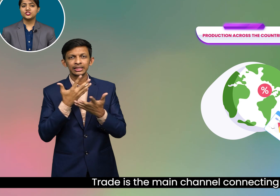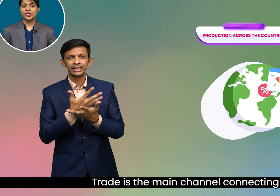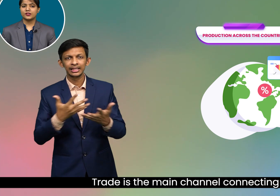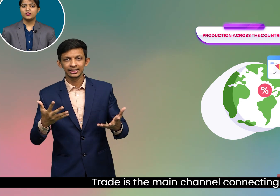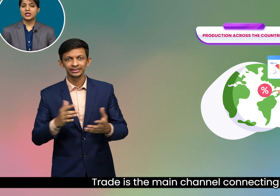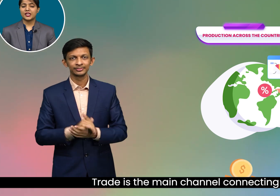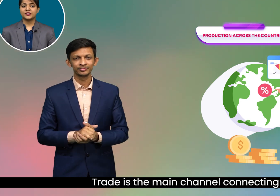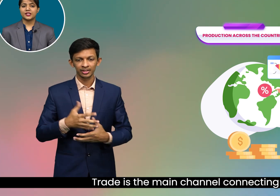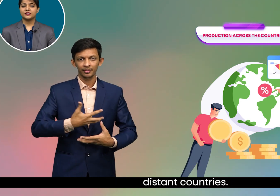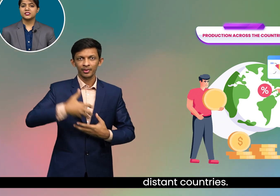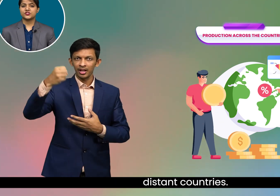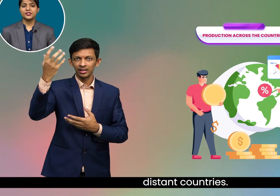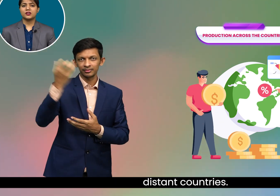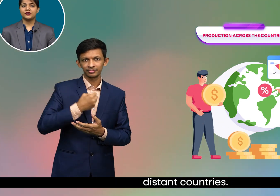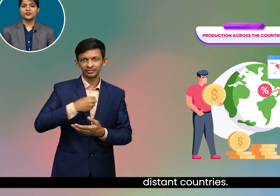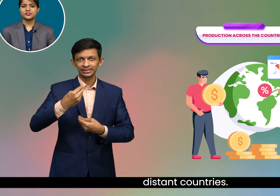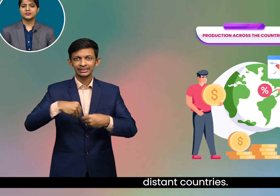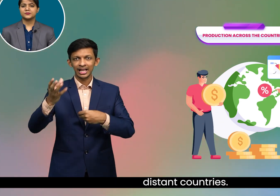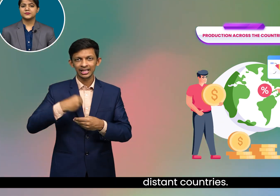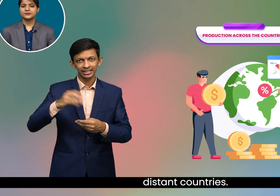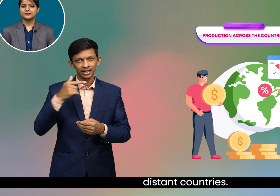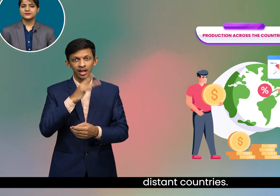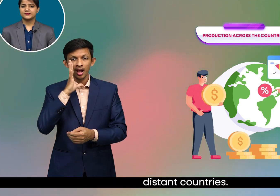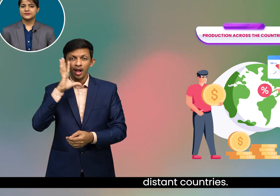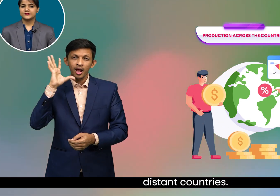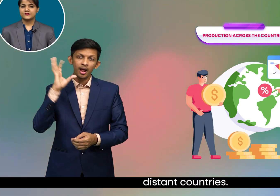the main channel connecting distant countries.